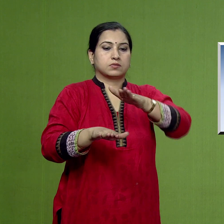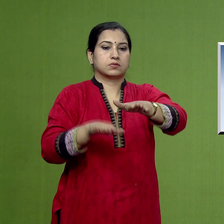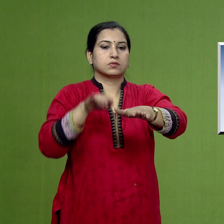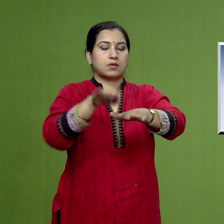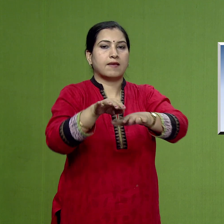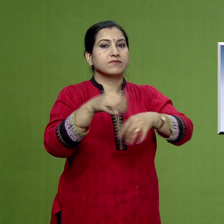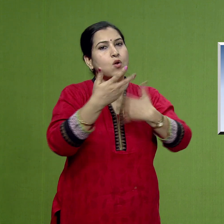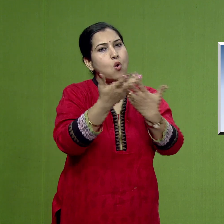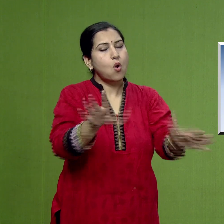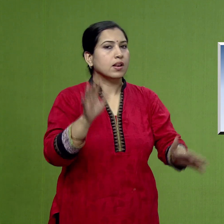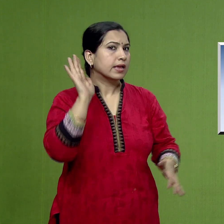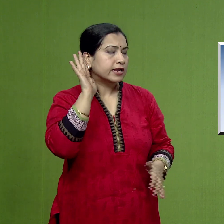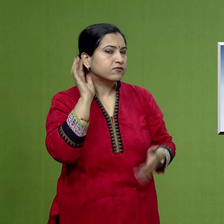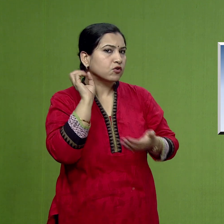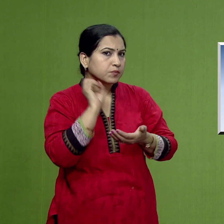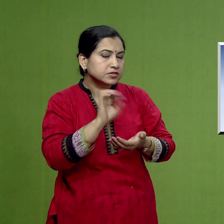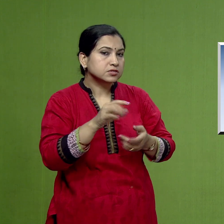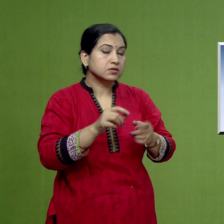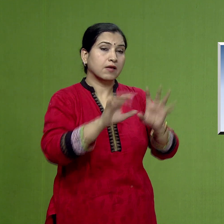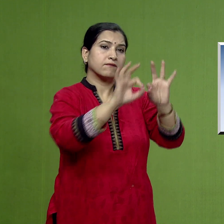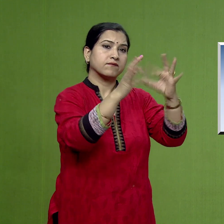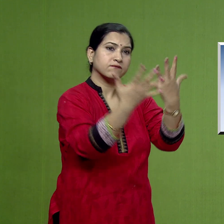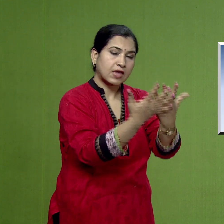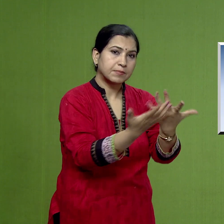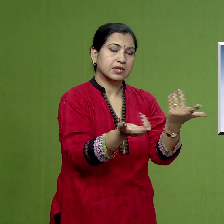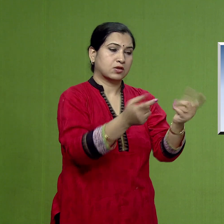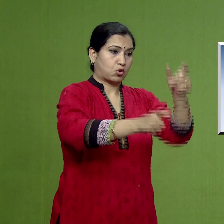information about the members of a given population.